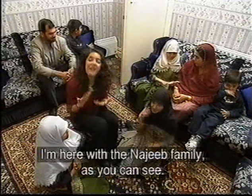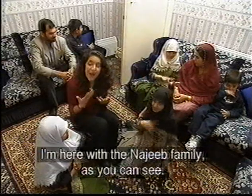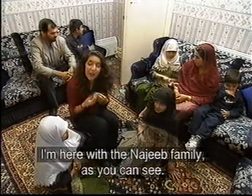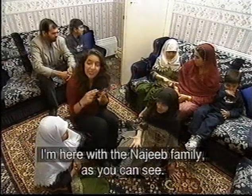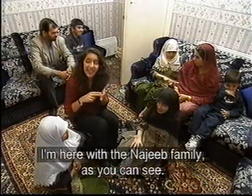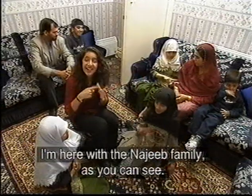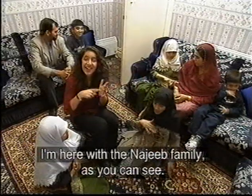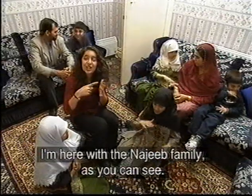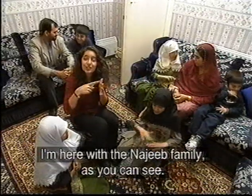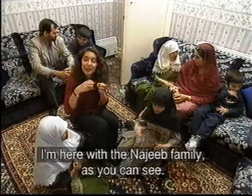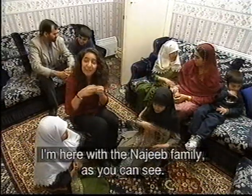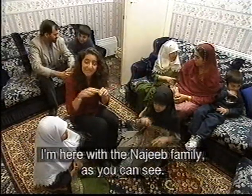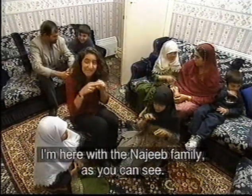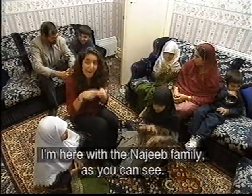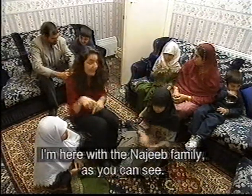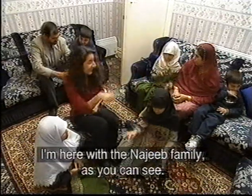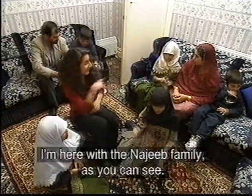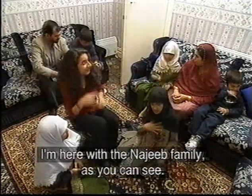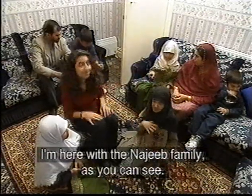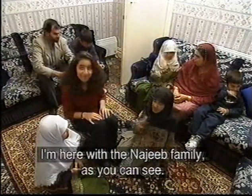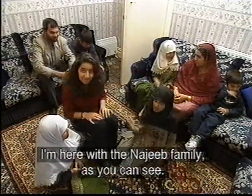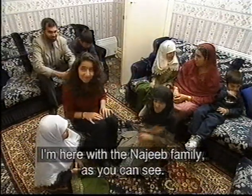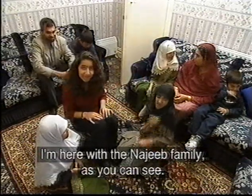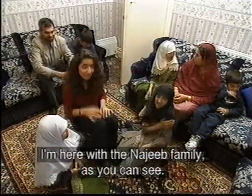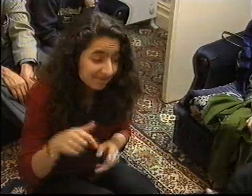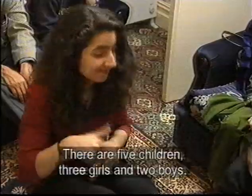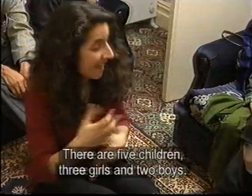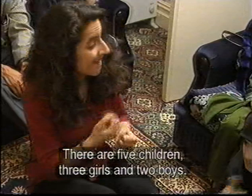I'm here with the Najib family, as you can see. There are